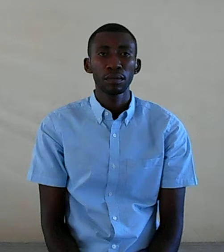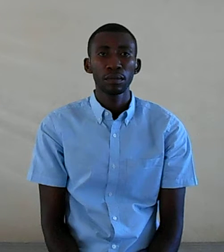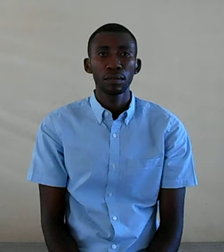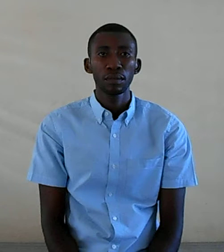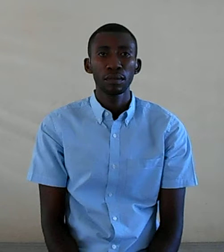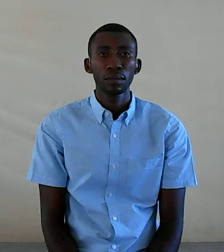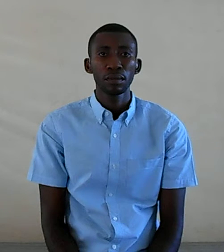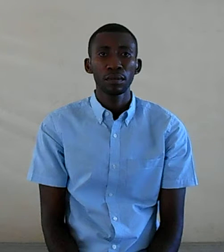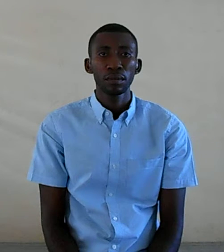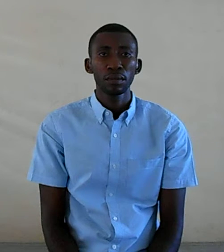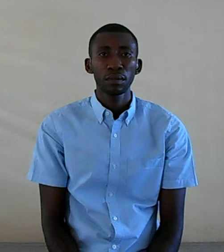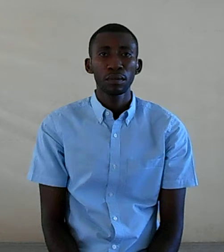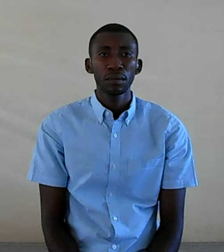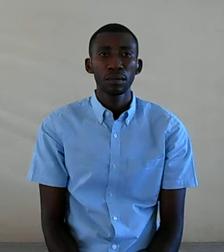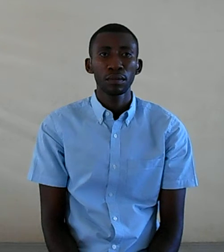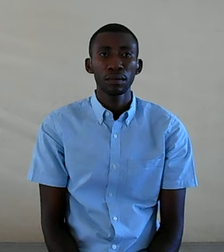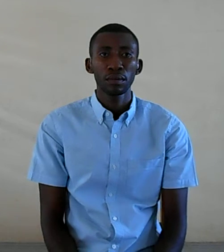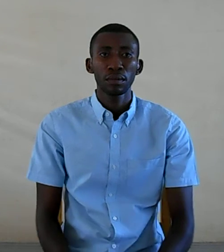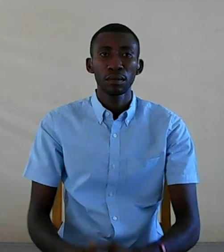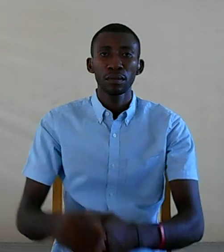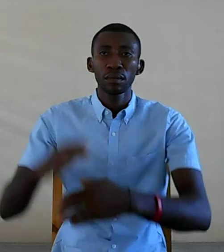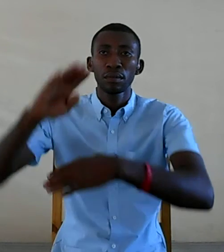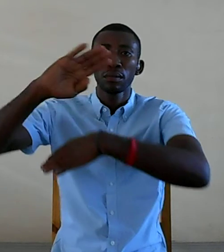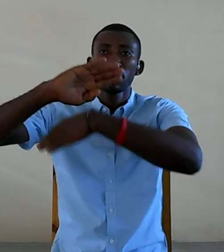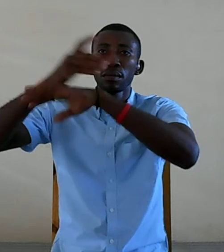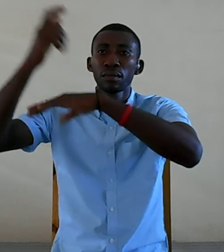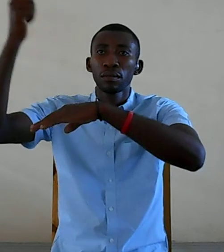Venetian blinds. Jalousie.